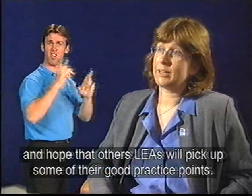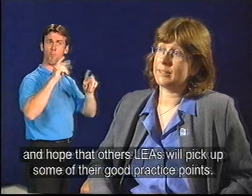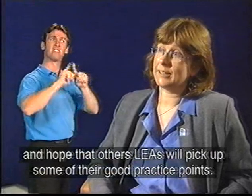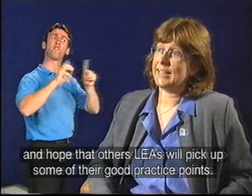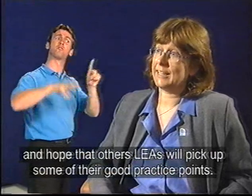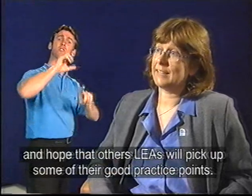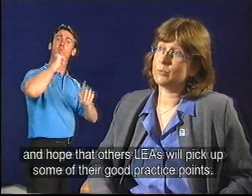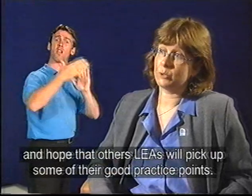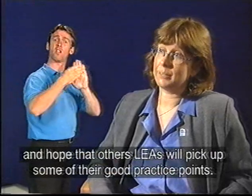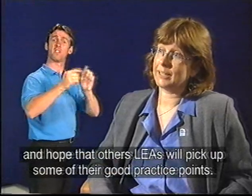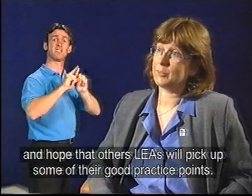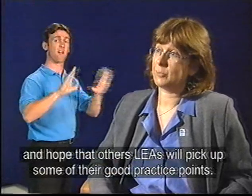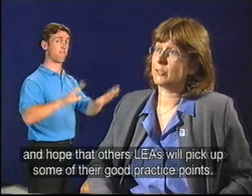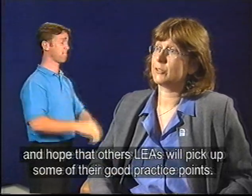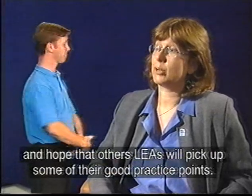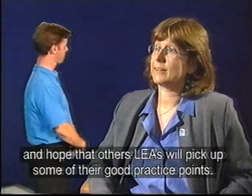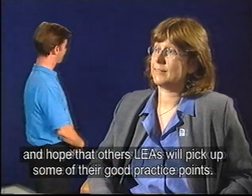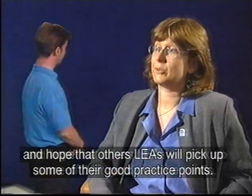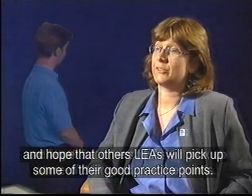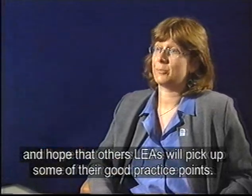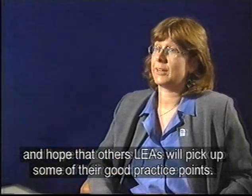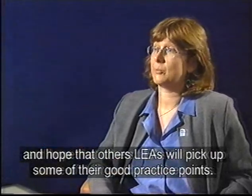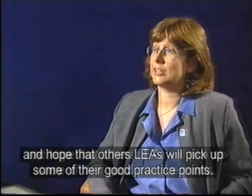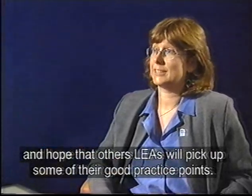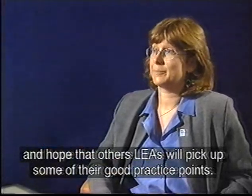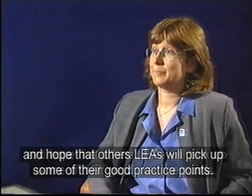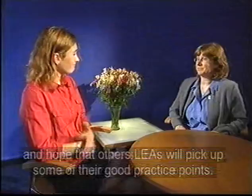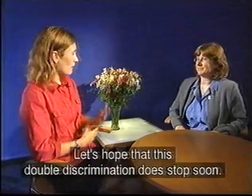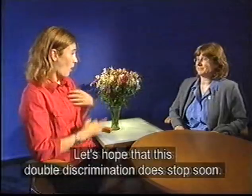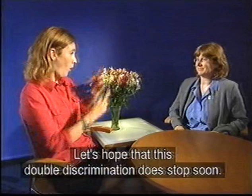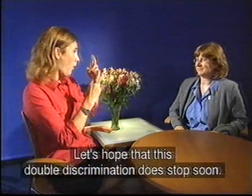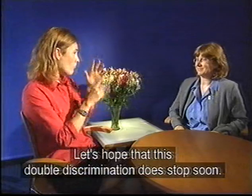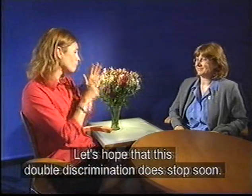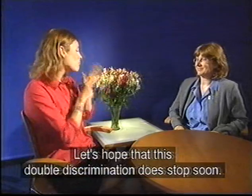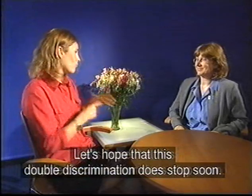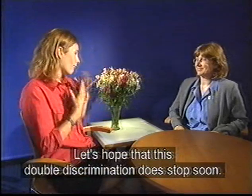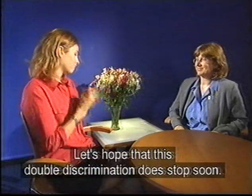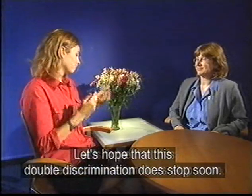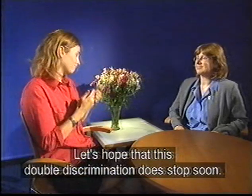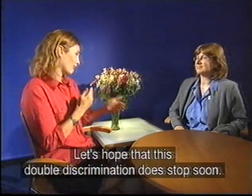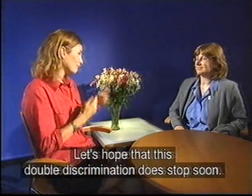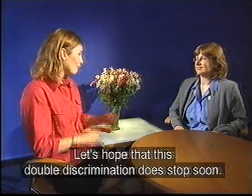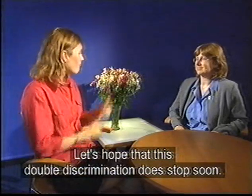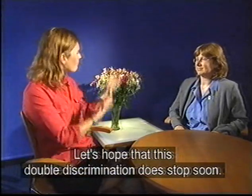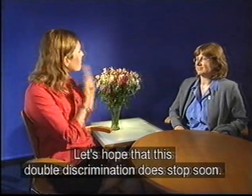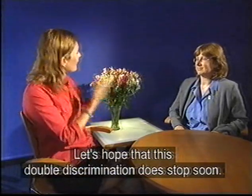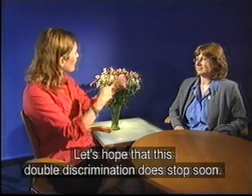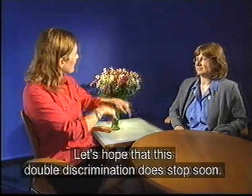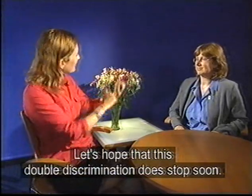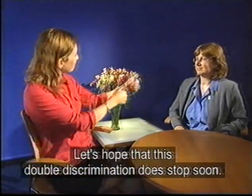other LEAs will pick up some of the good practice points from that work. Let's hope that this double discrimination does stop soon. Thank you so